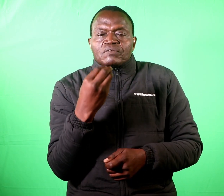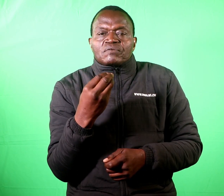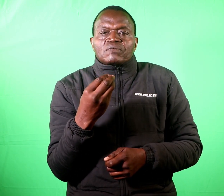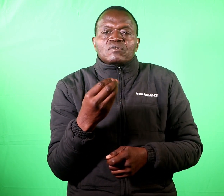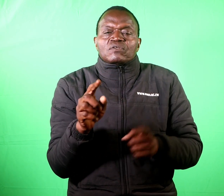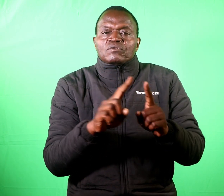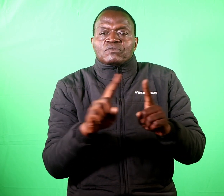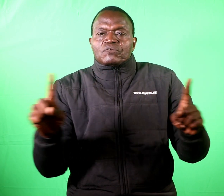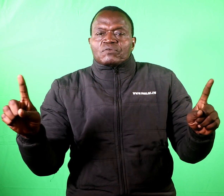hunger period.